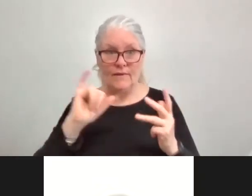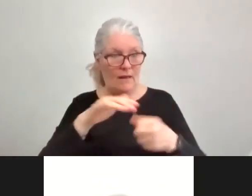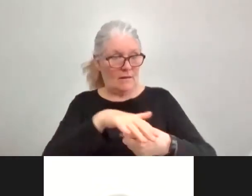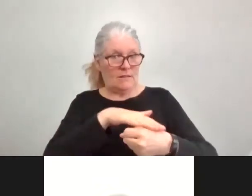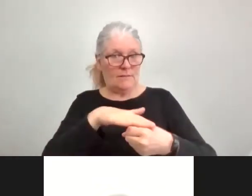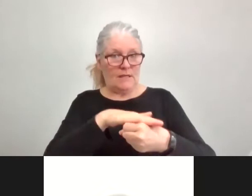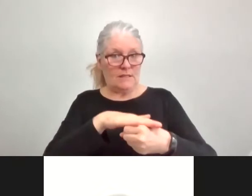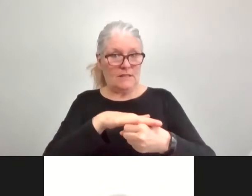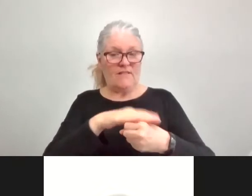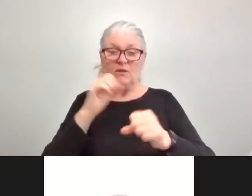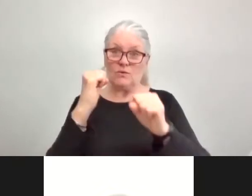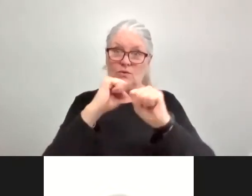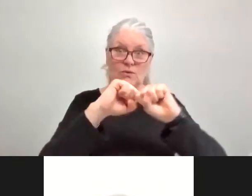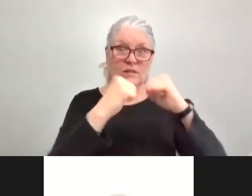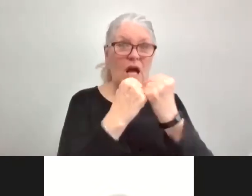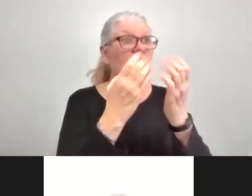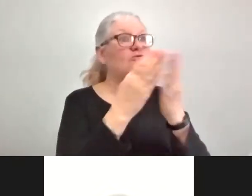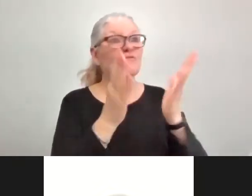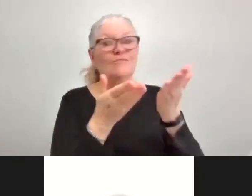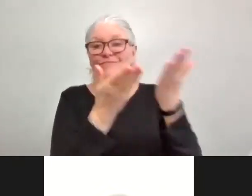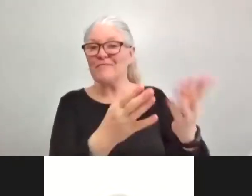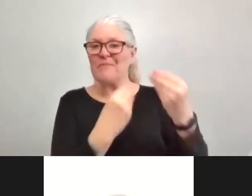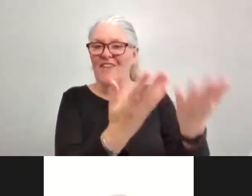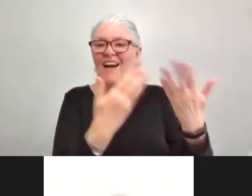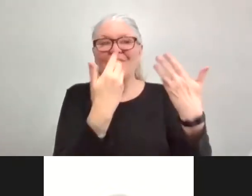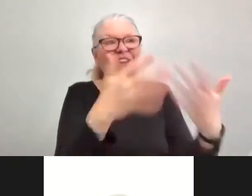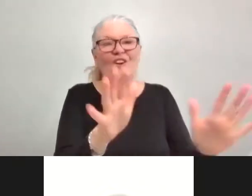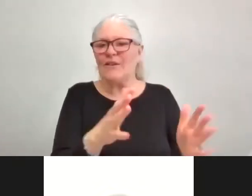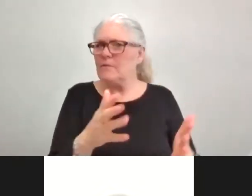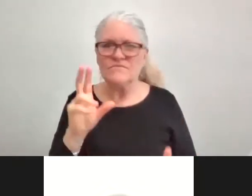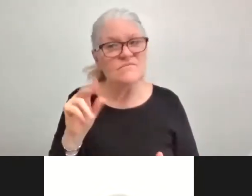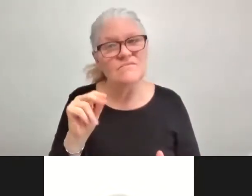of society, right? So the spaces that are existing for